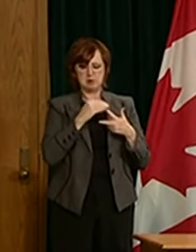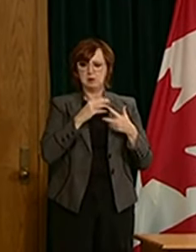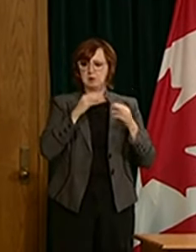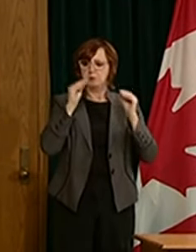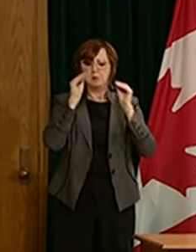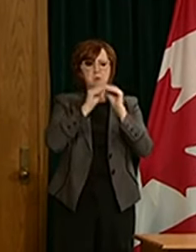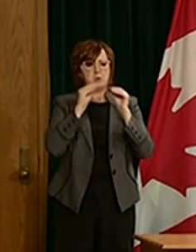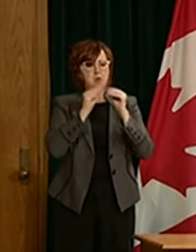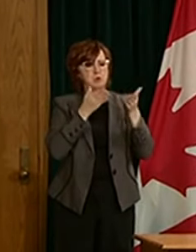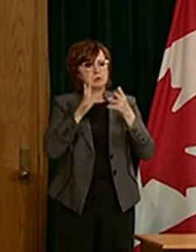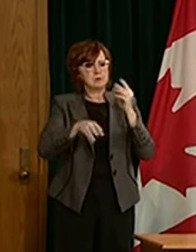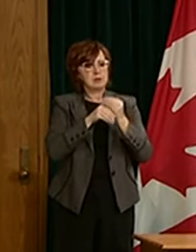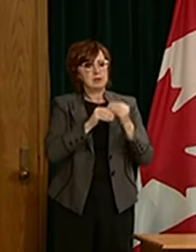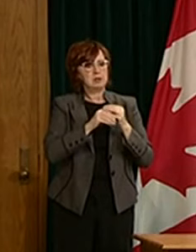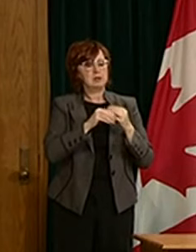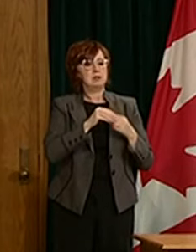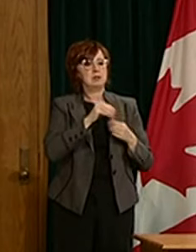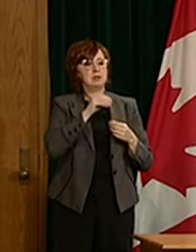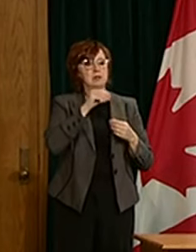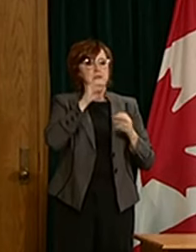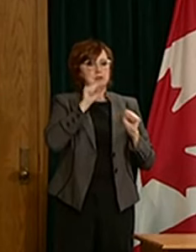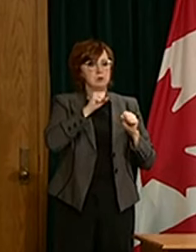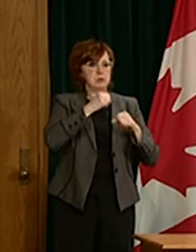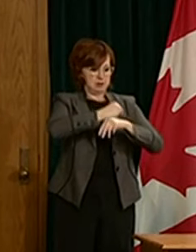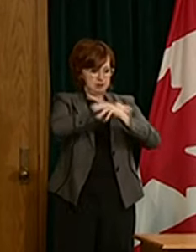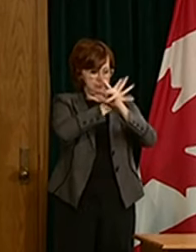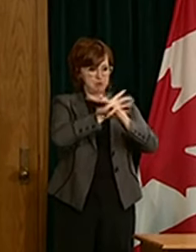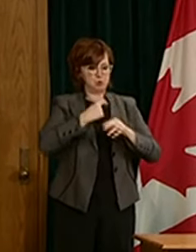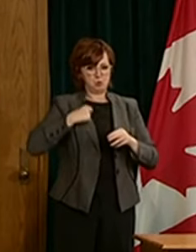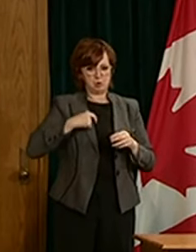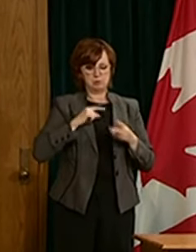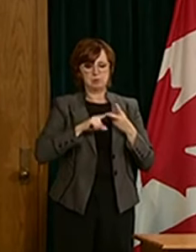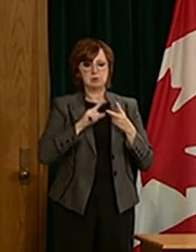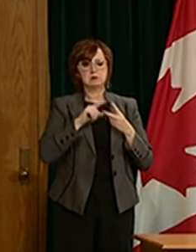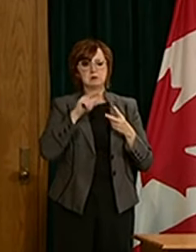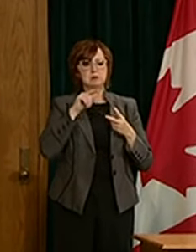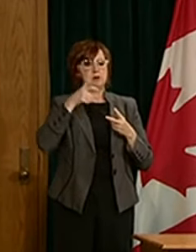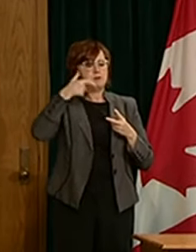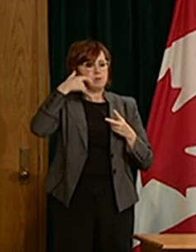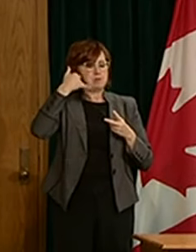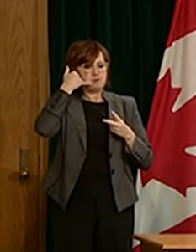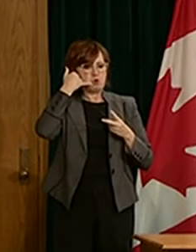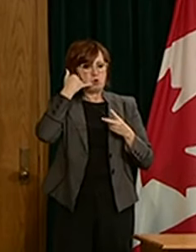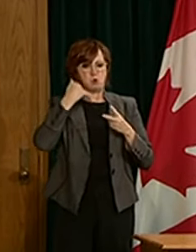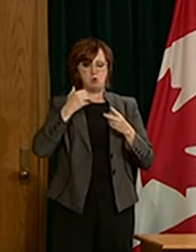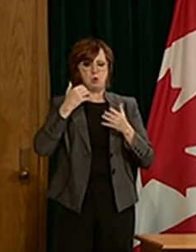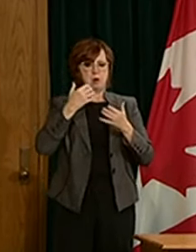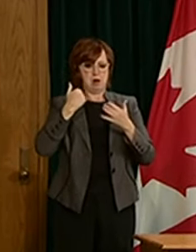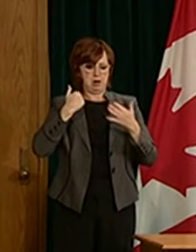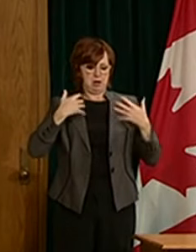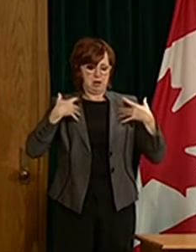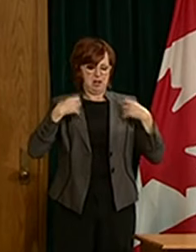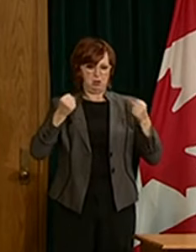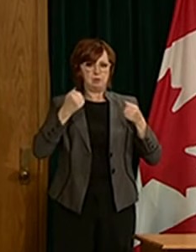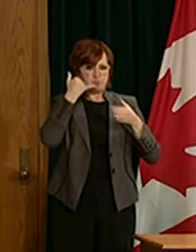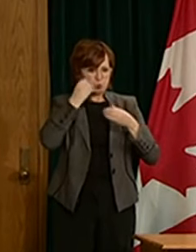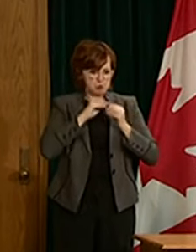video conferencing and telehealth options with more than 750 clinicians set up to provide services in this